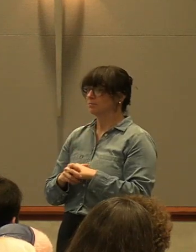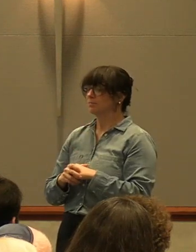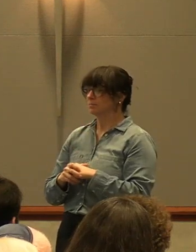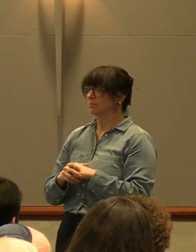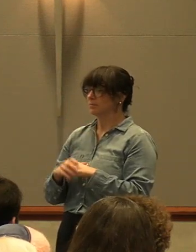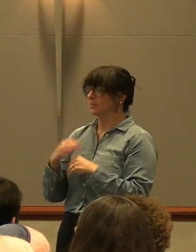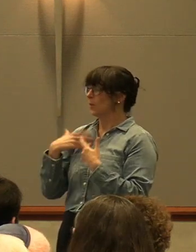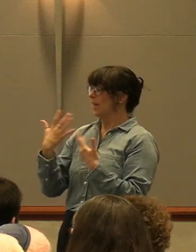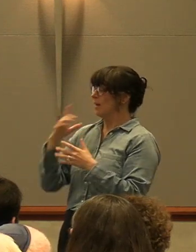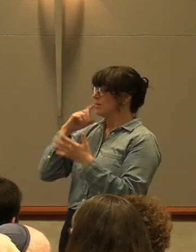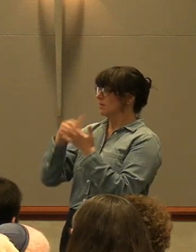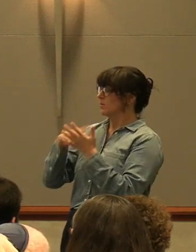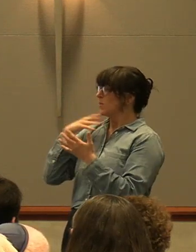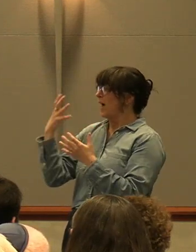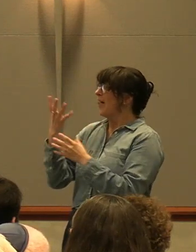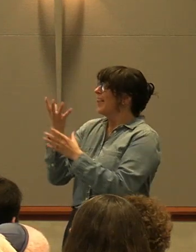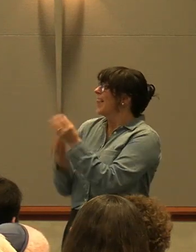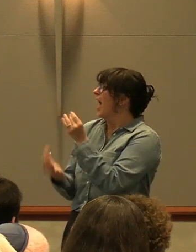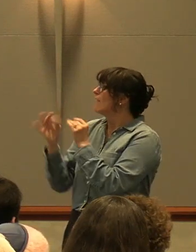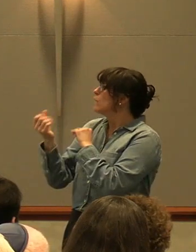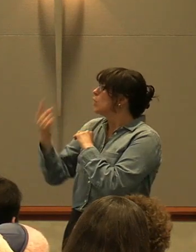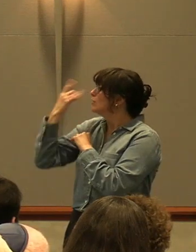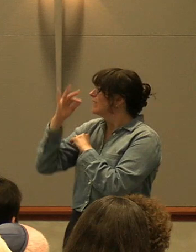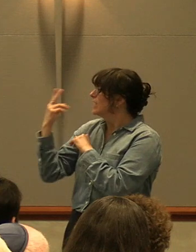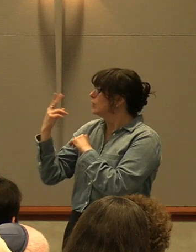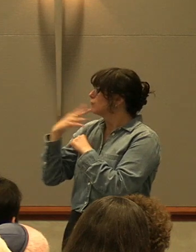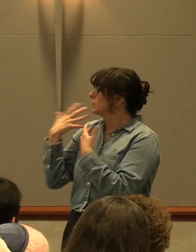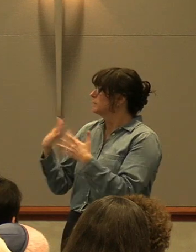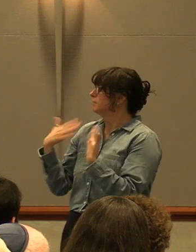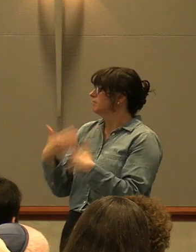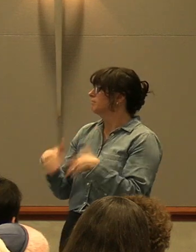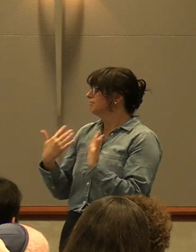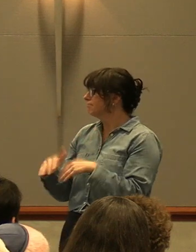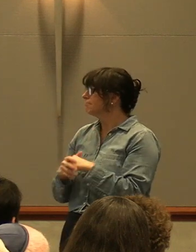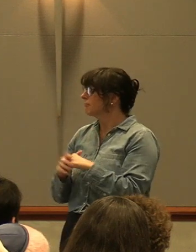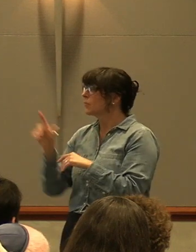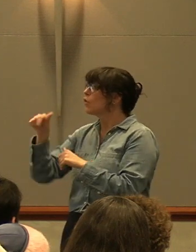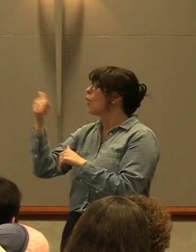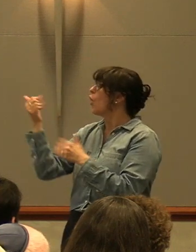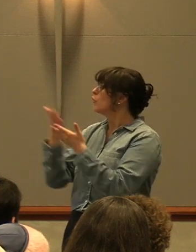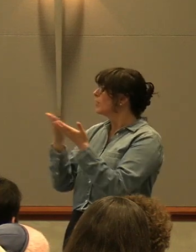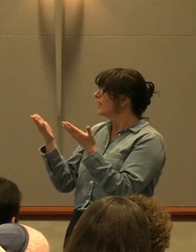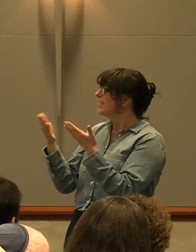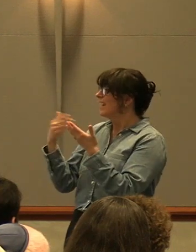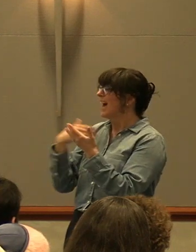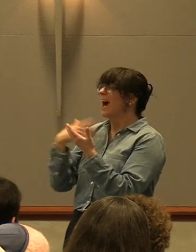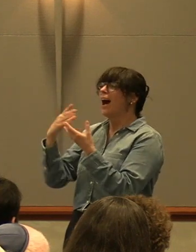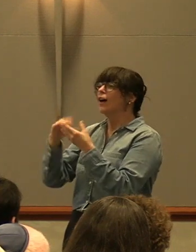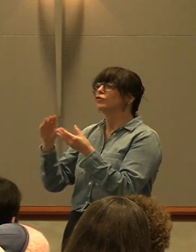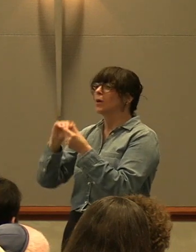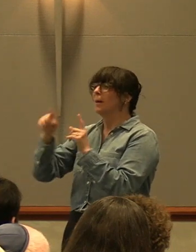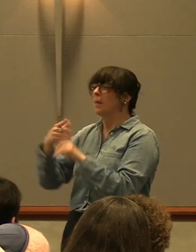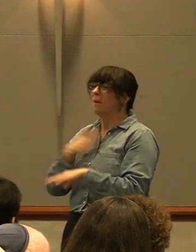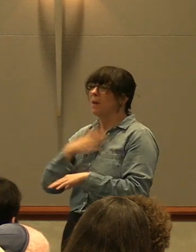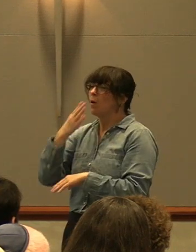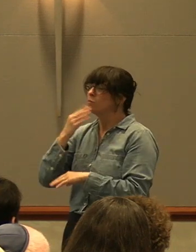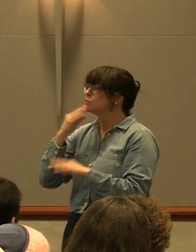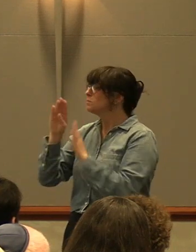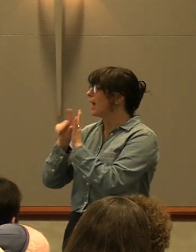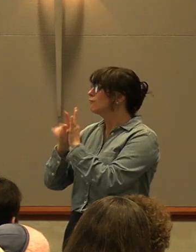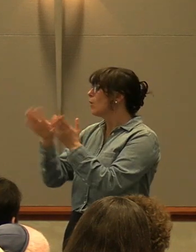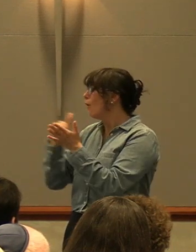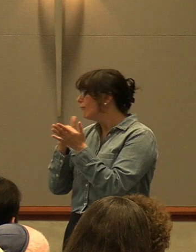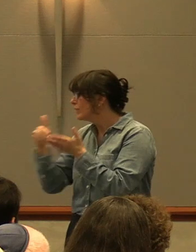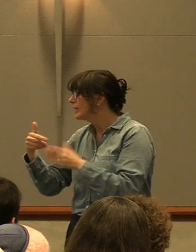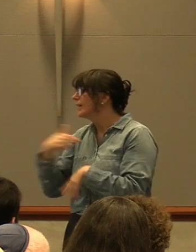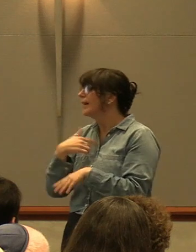the lack of understanding of history. The other thing that, I talk about my Jewish background frequently, and I